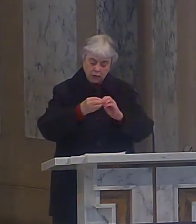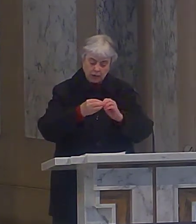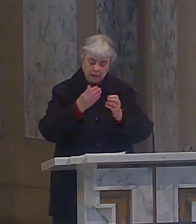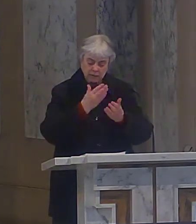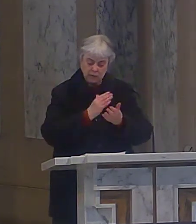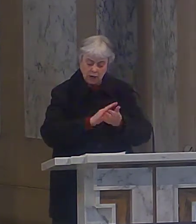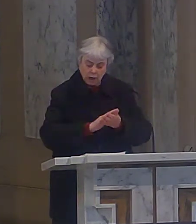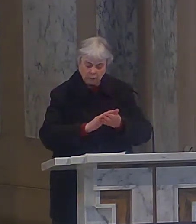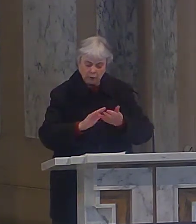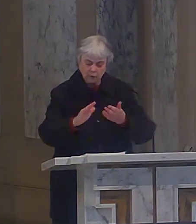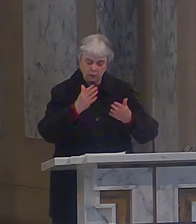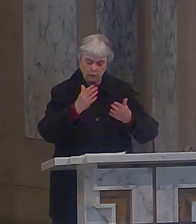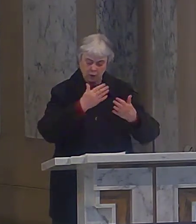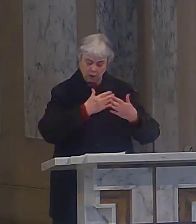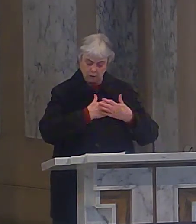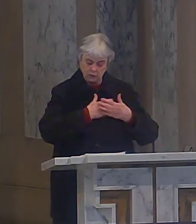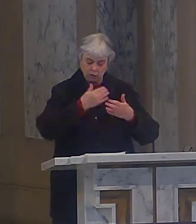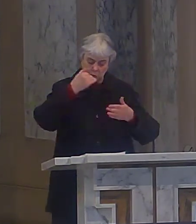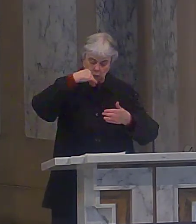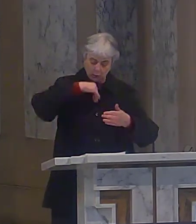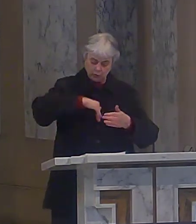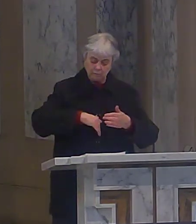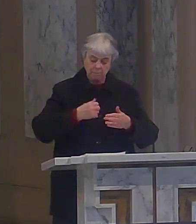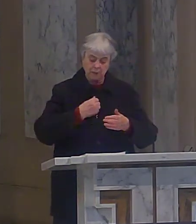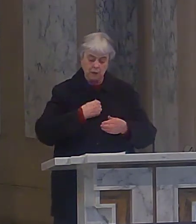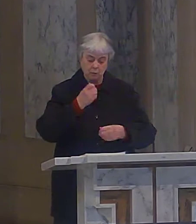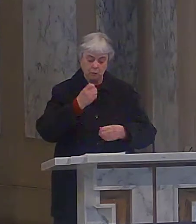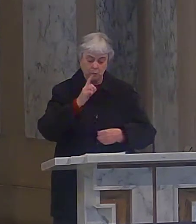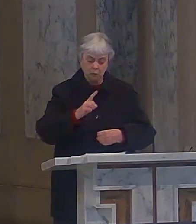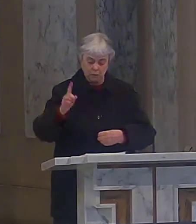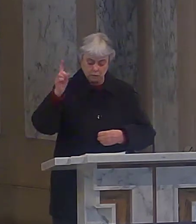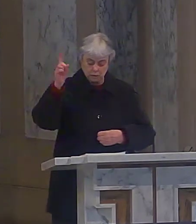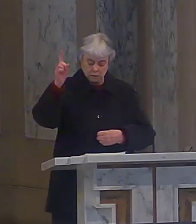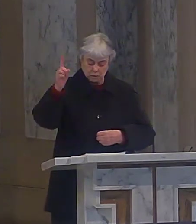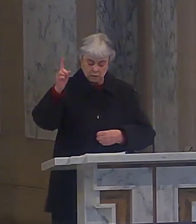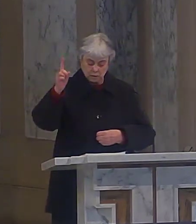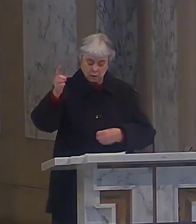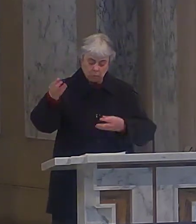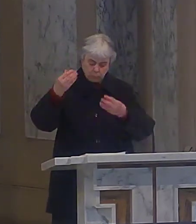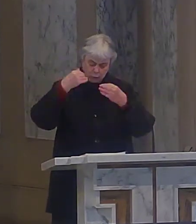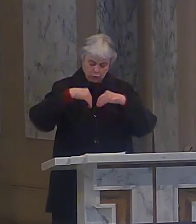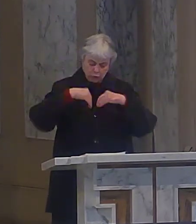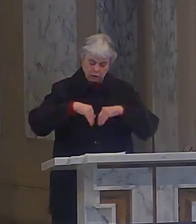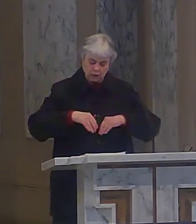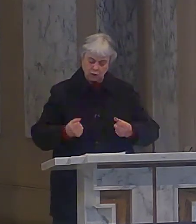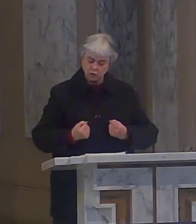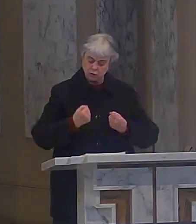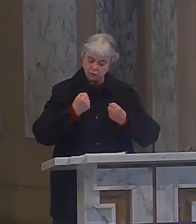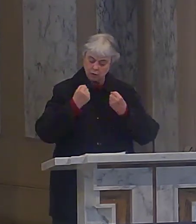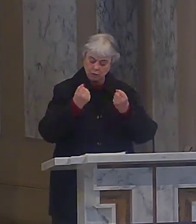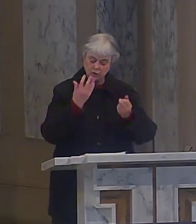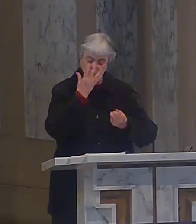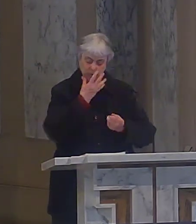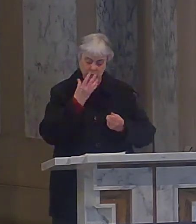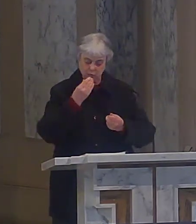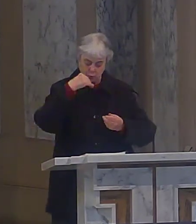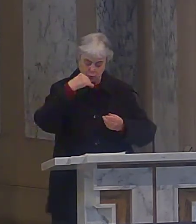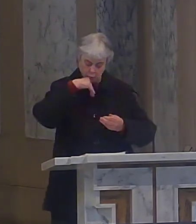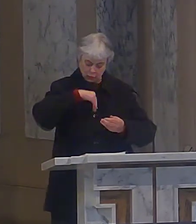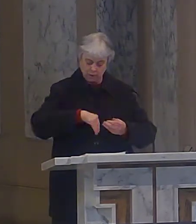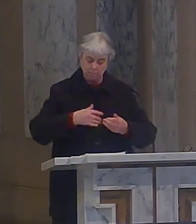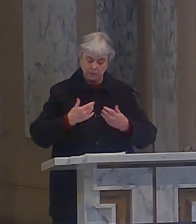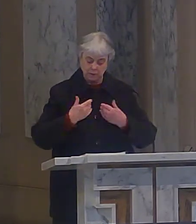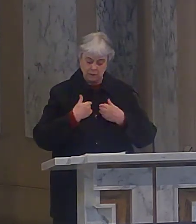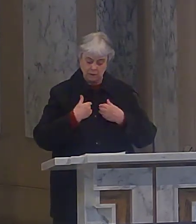create a pure heart within me or god put a strong spirit